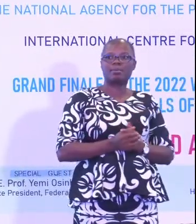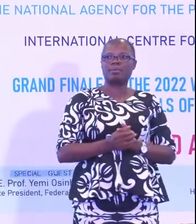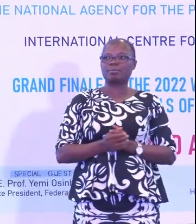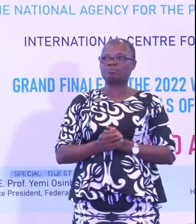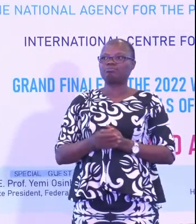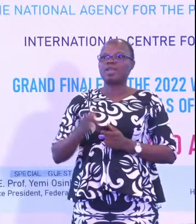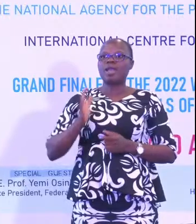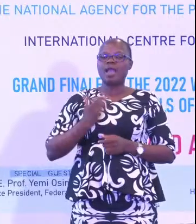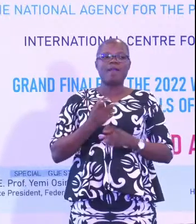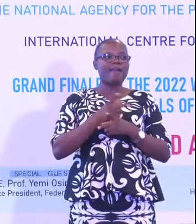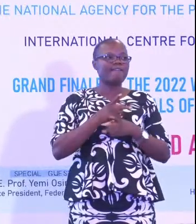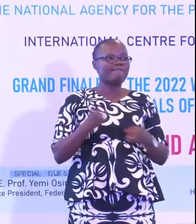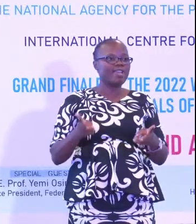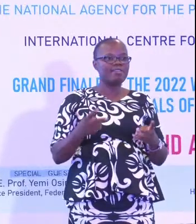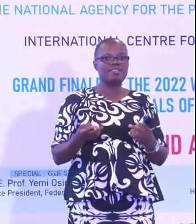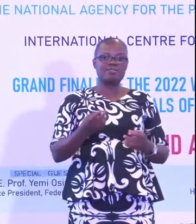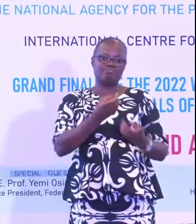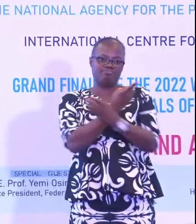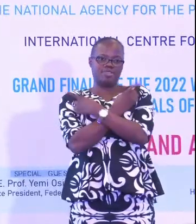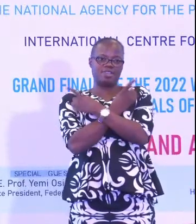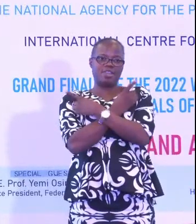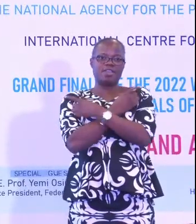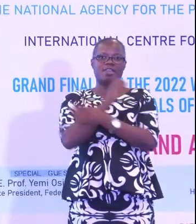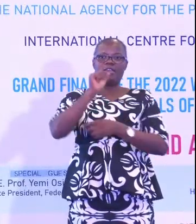our very dear stakeholders,